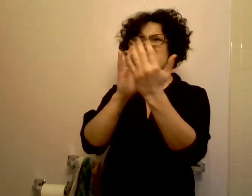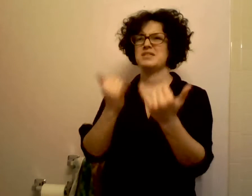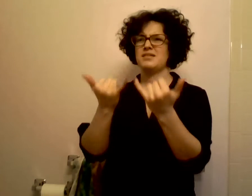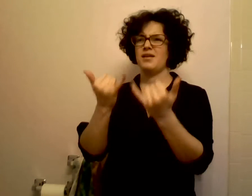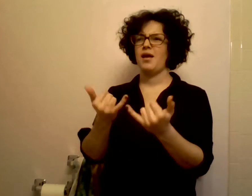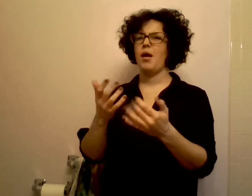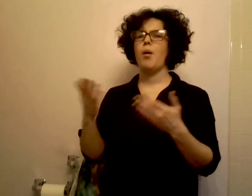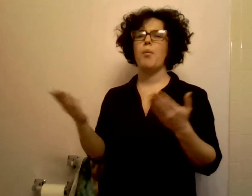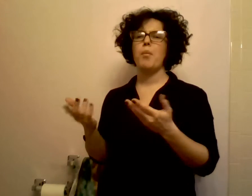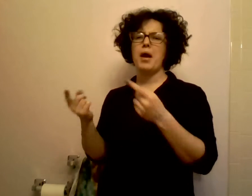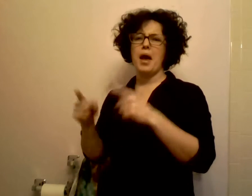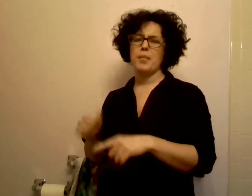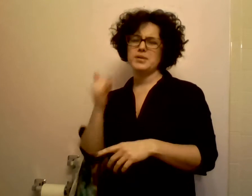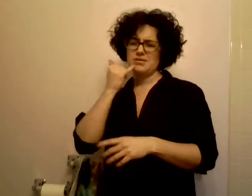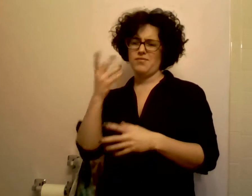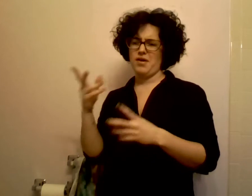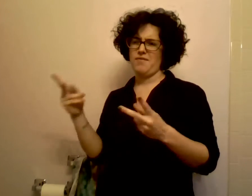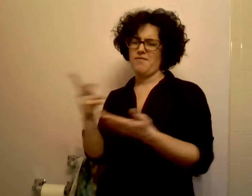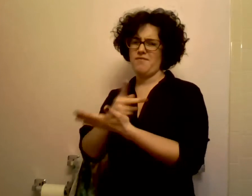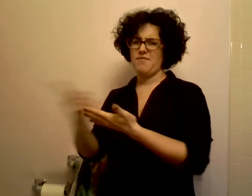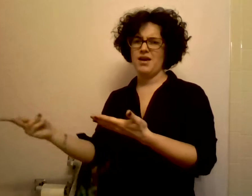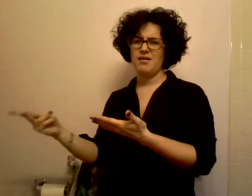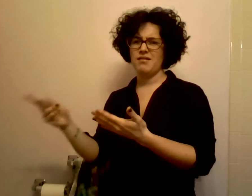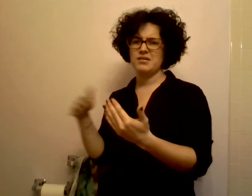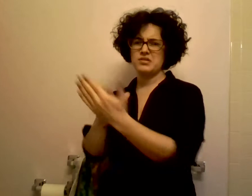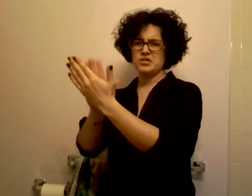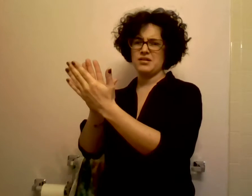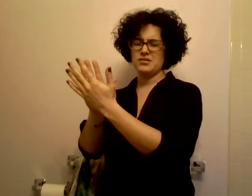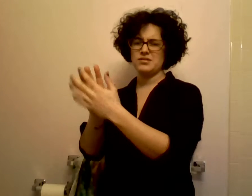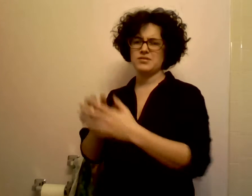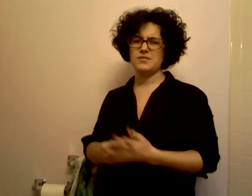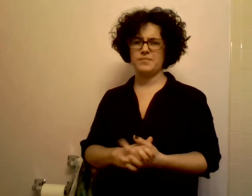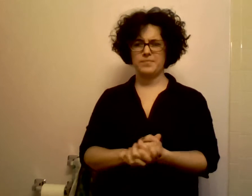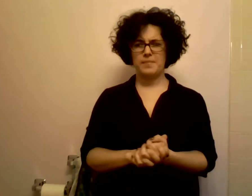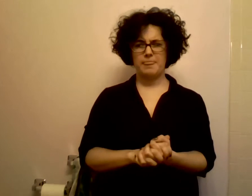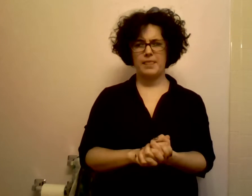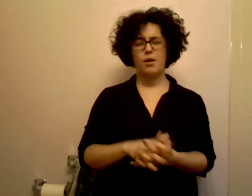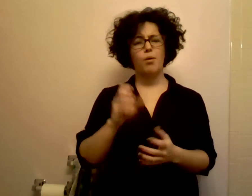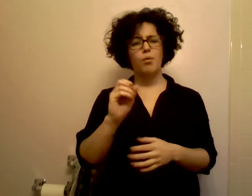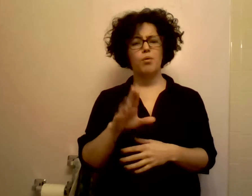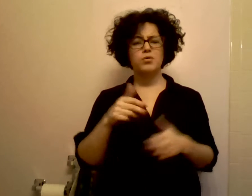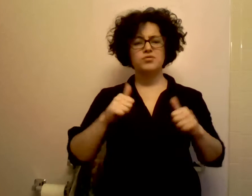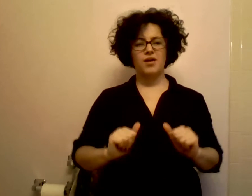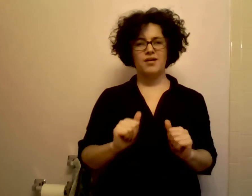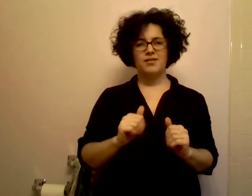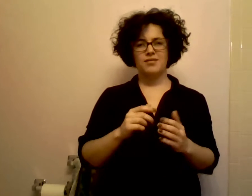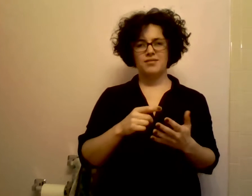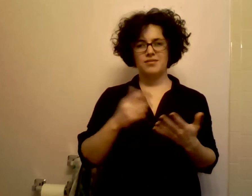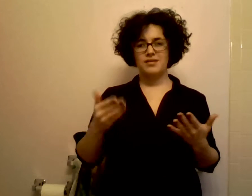me? Or try some of these questions instead. What am I excited about